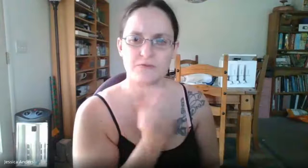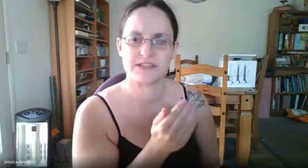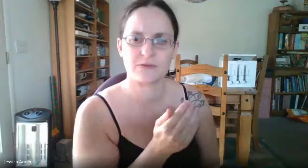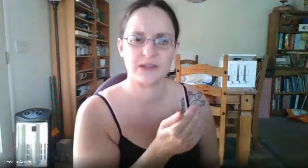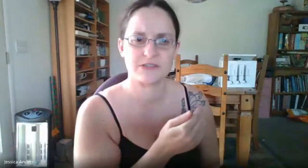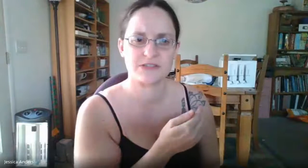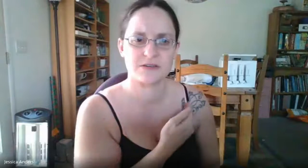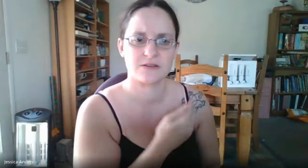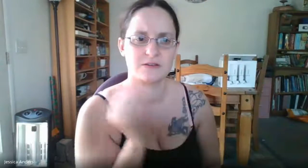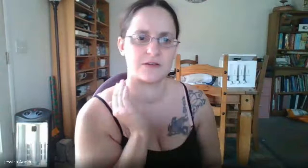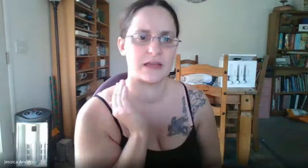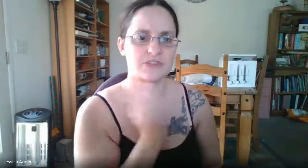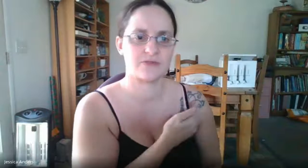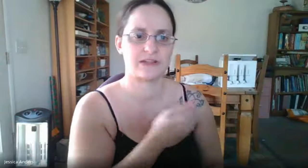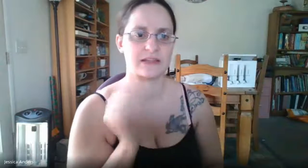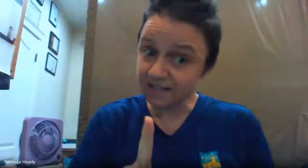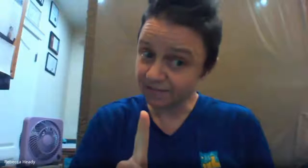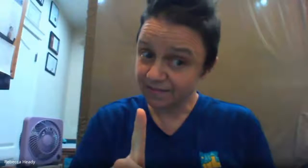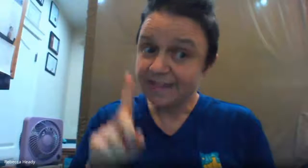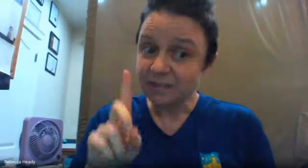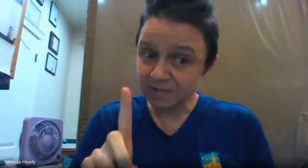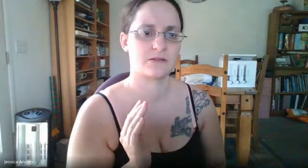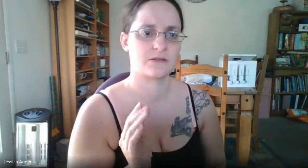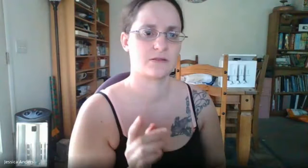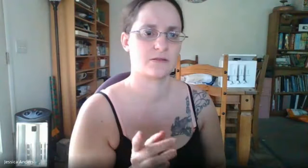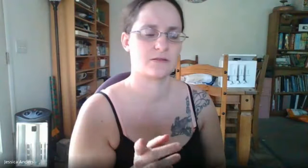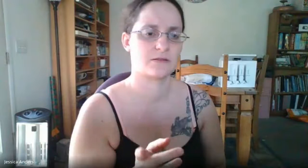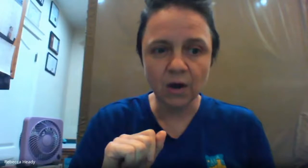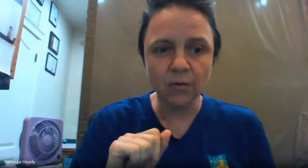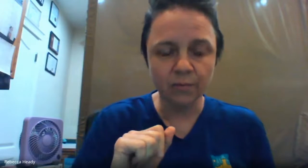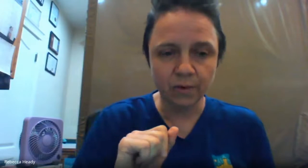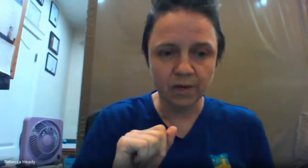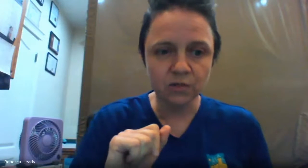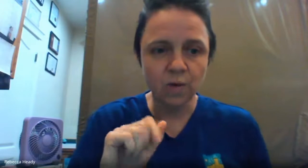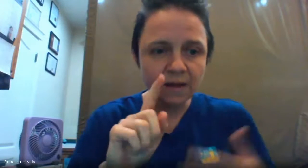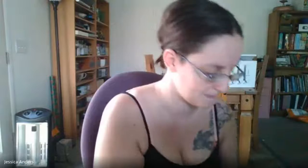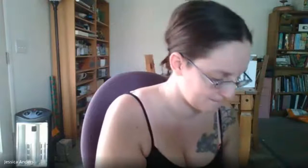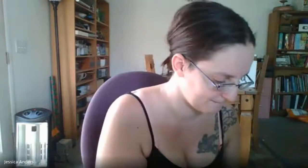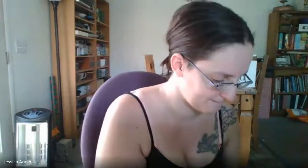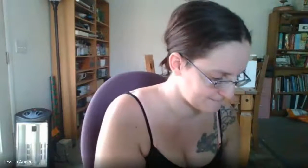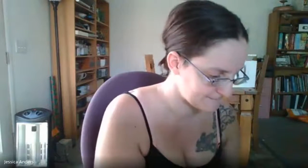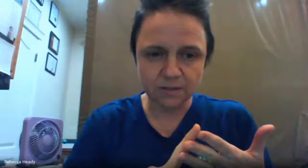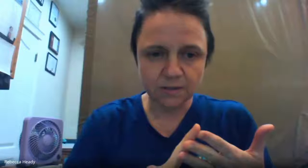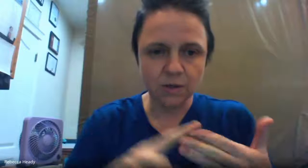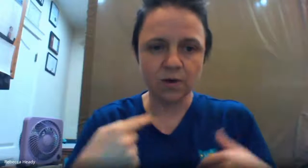was he was doing? That's possessive. So we're gonna do your pronouns first. So you've got me,